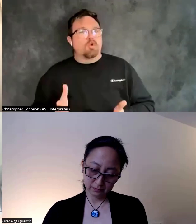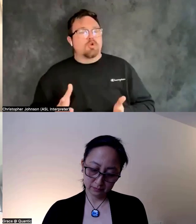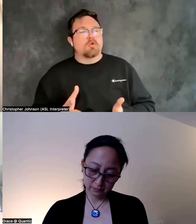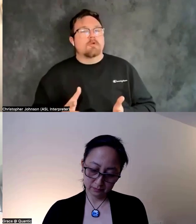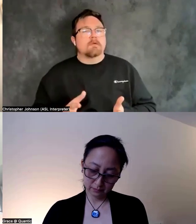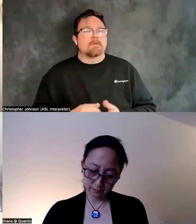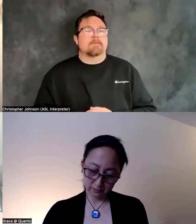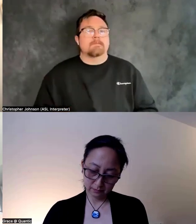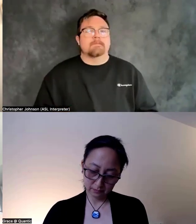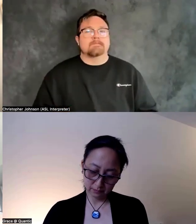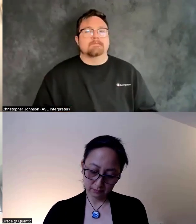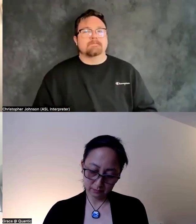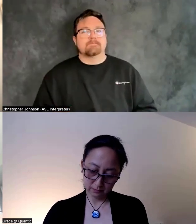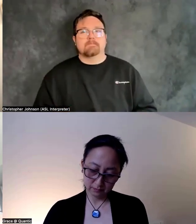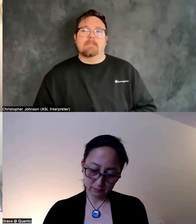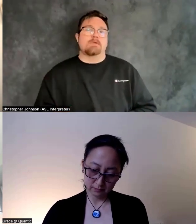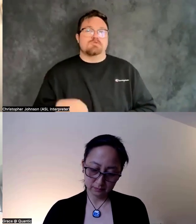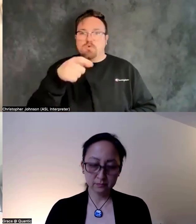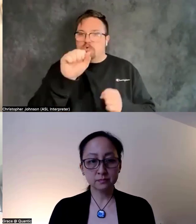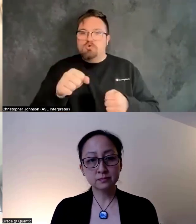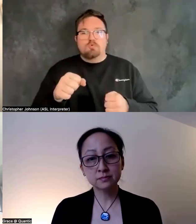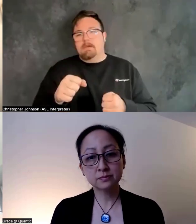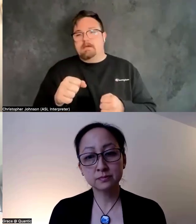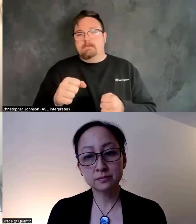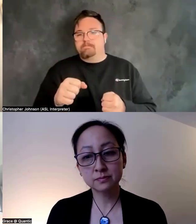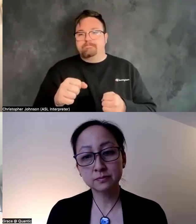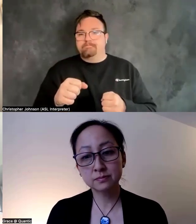And so you can get the network effects that way.